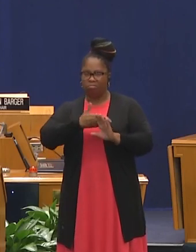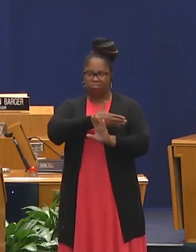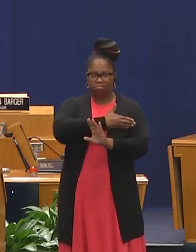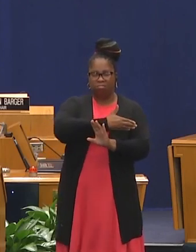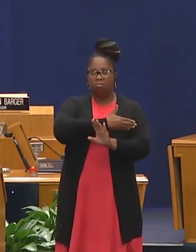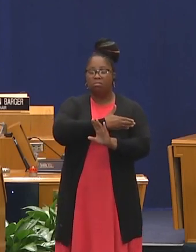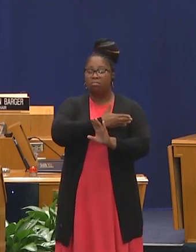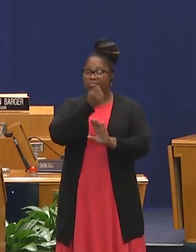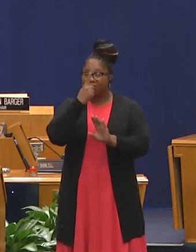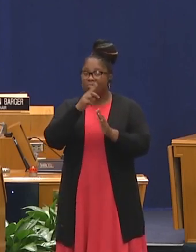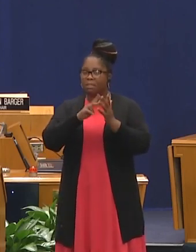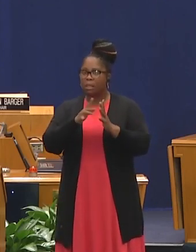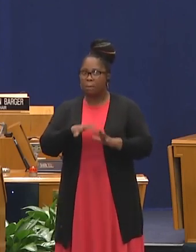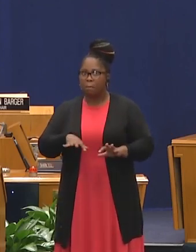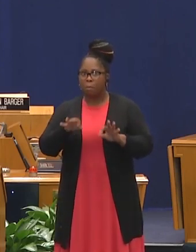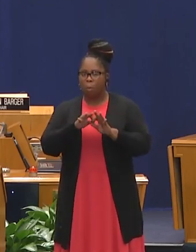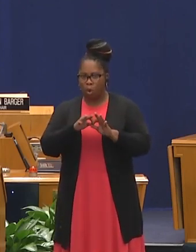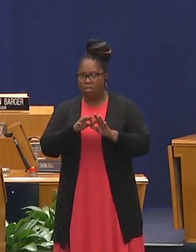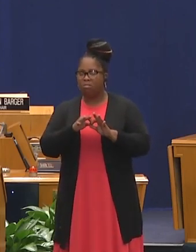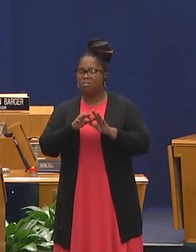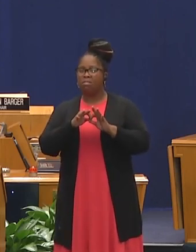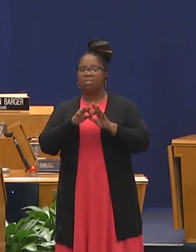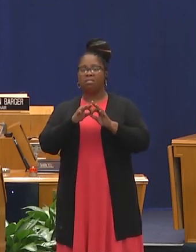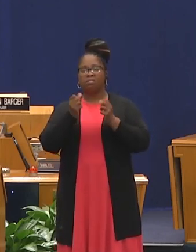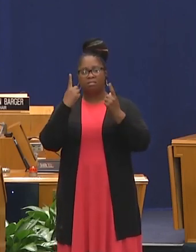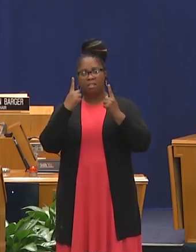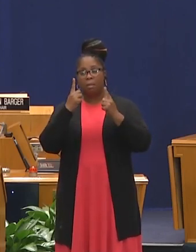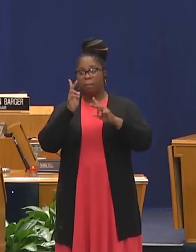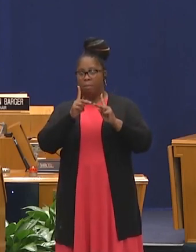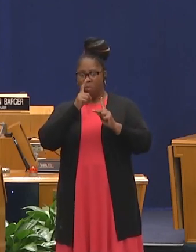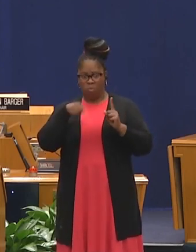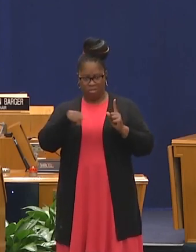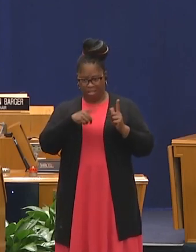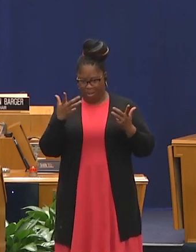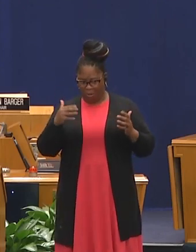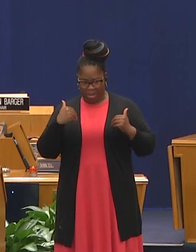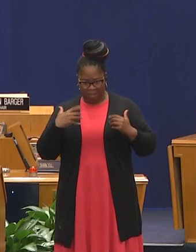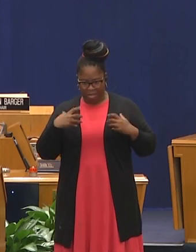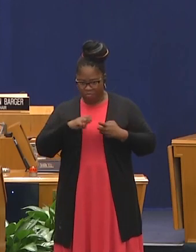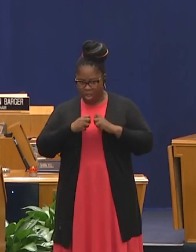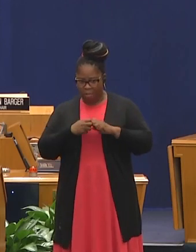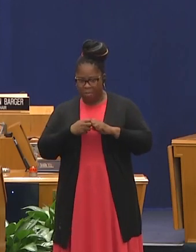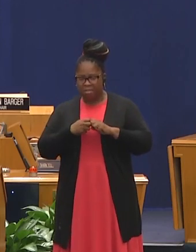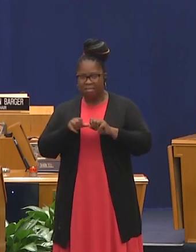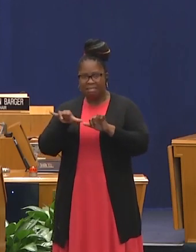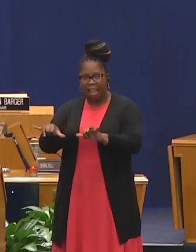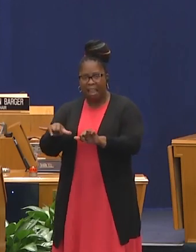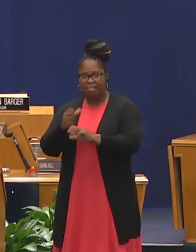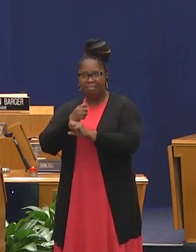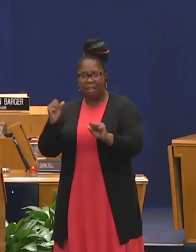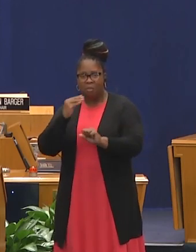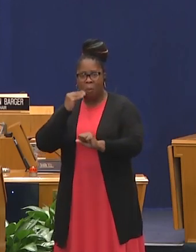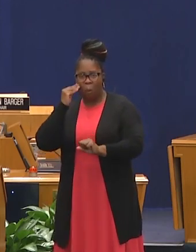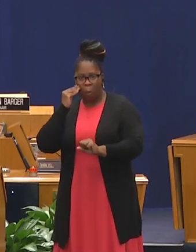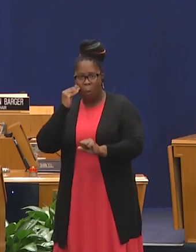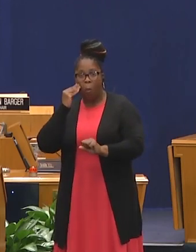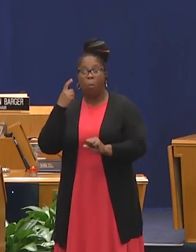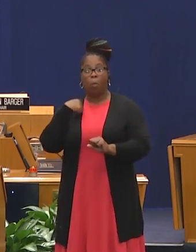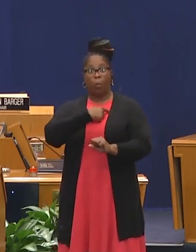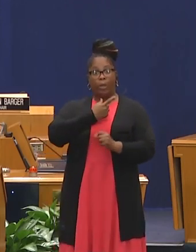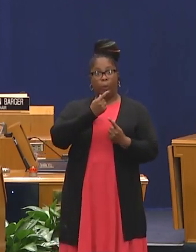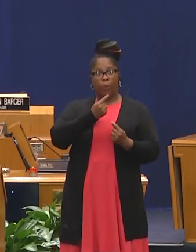can so that those with underlying health issues are able to remain safely in their homes with the rest of us helping to make